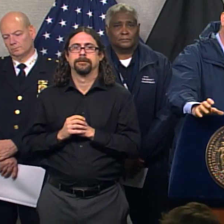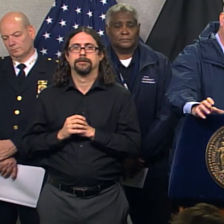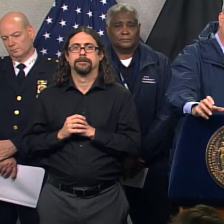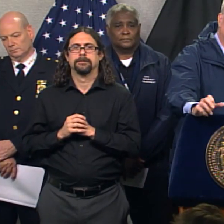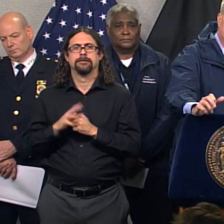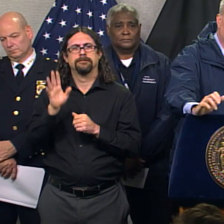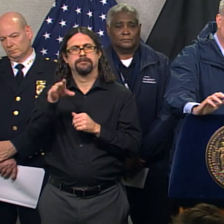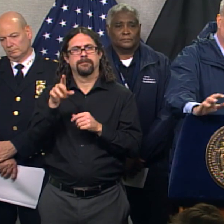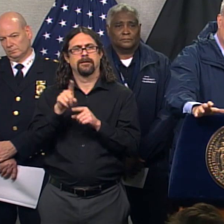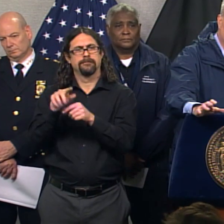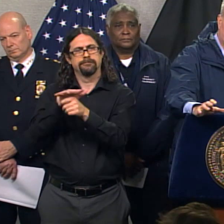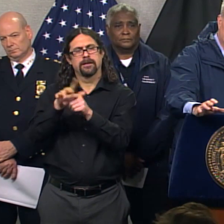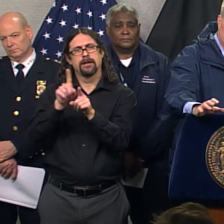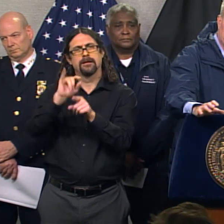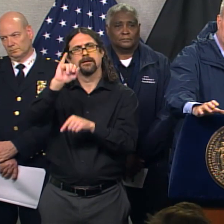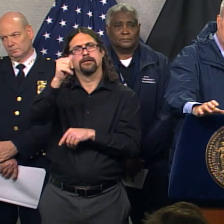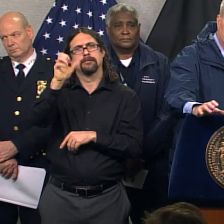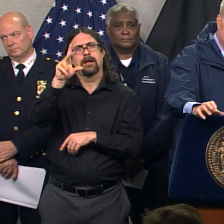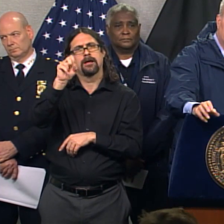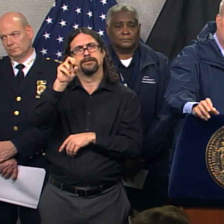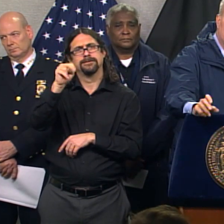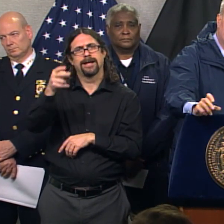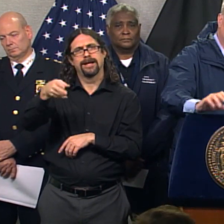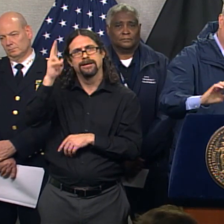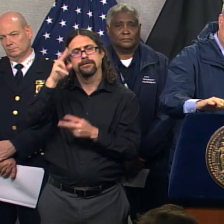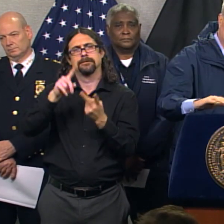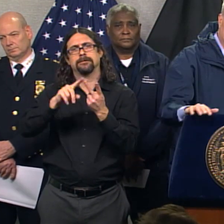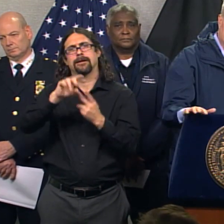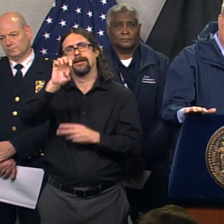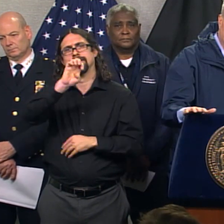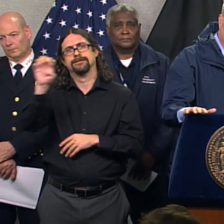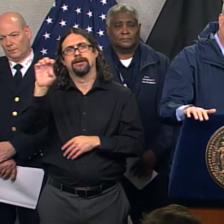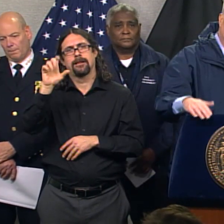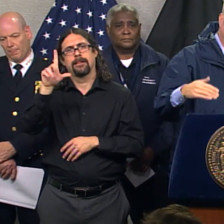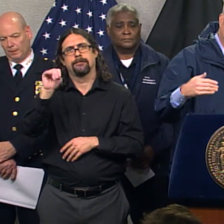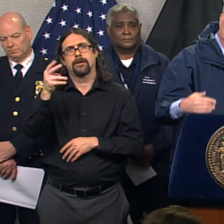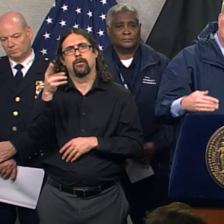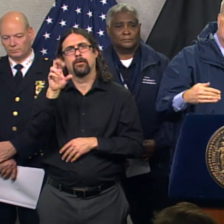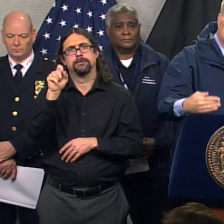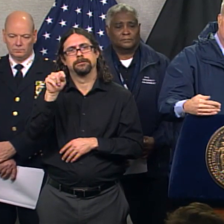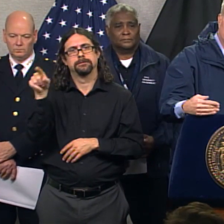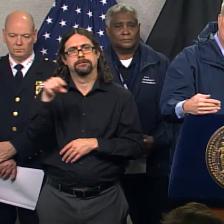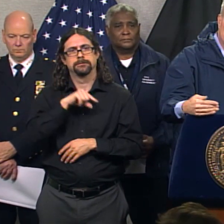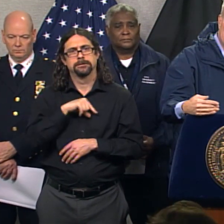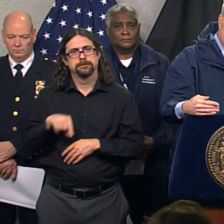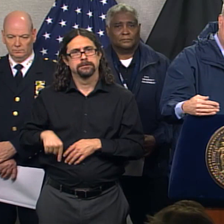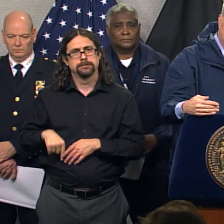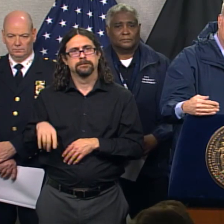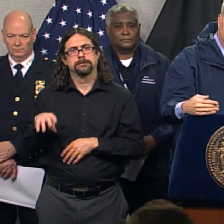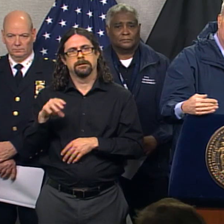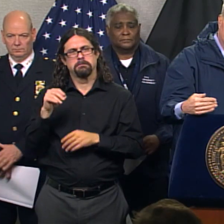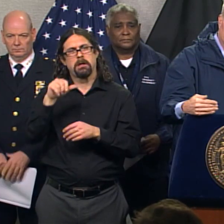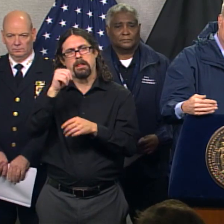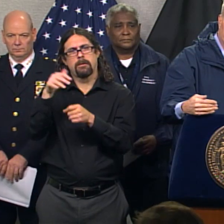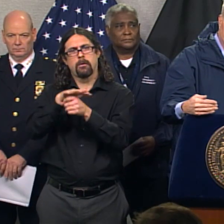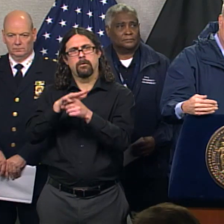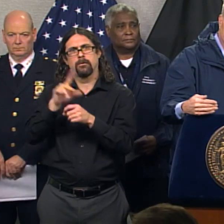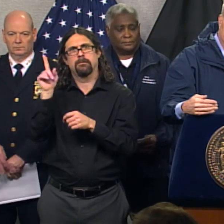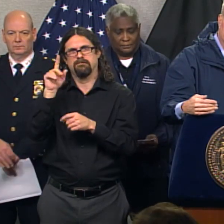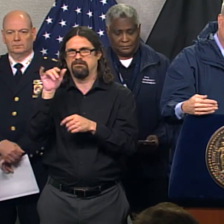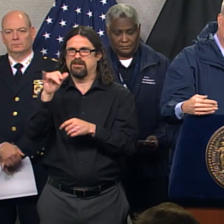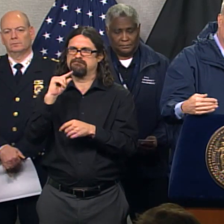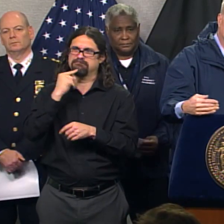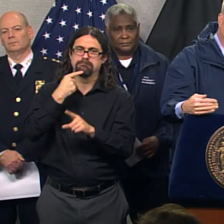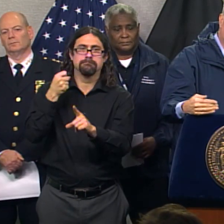really experienced tremendous frustration in the blizzard last year because they just didn't see the trucks coming